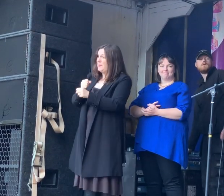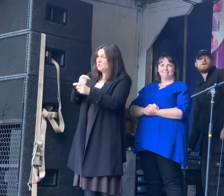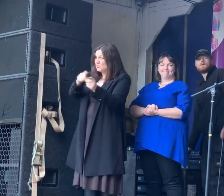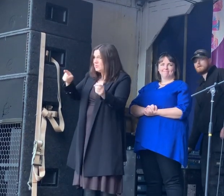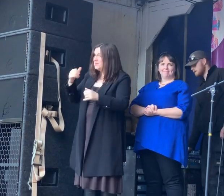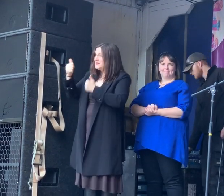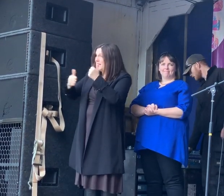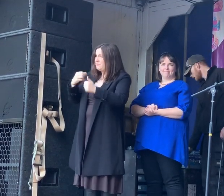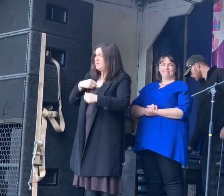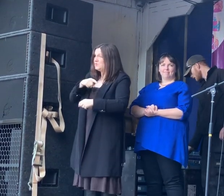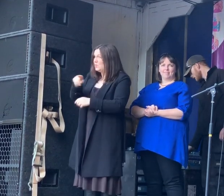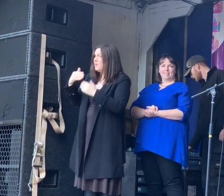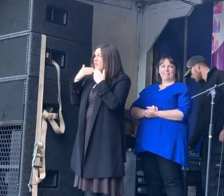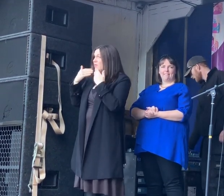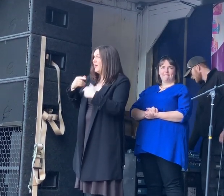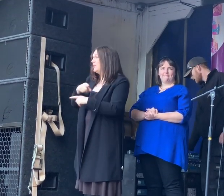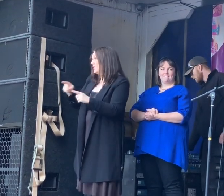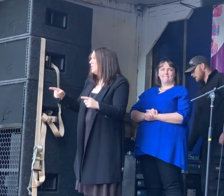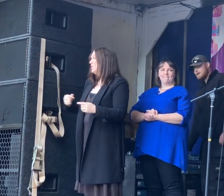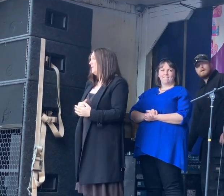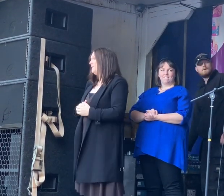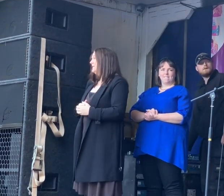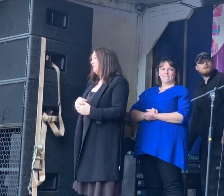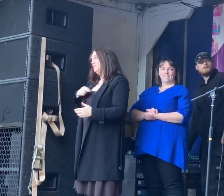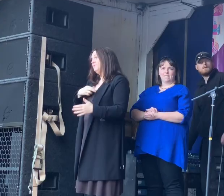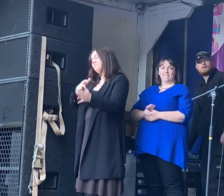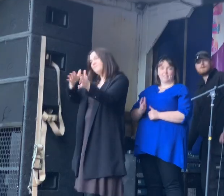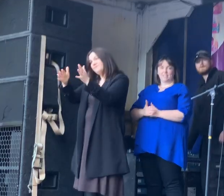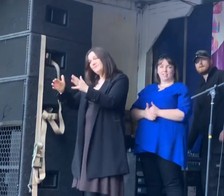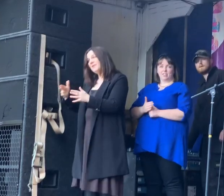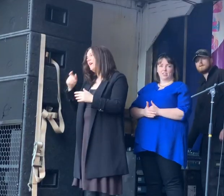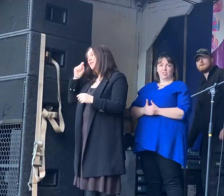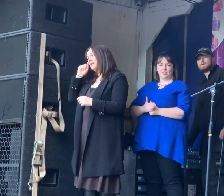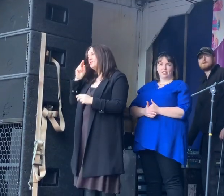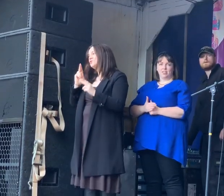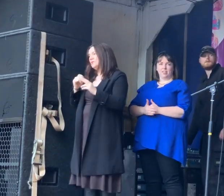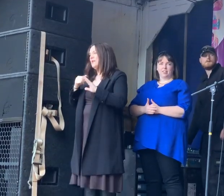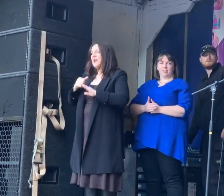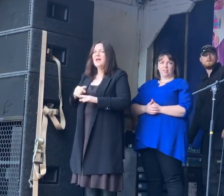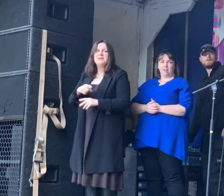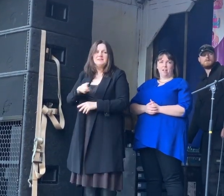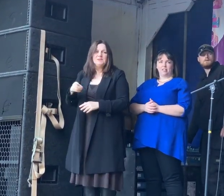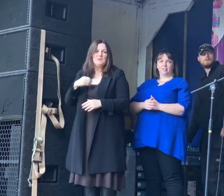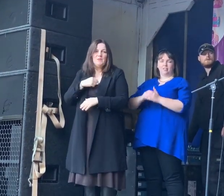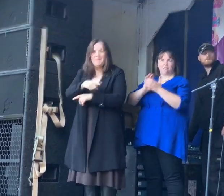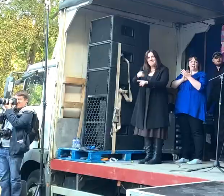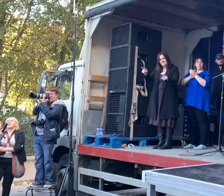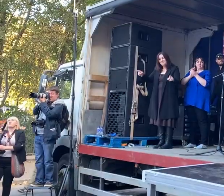thanking you, and let's give them a round of applause. I think we should leave the last word to ARC.